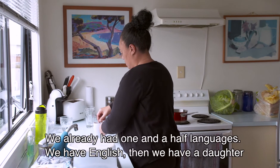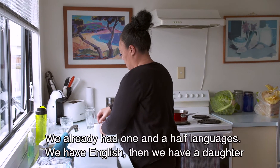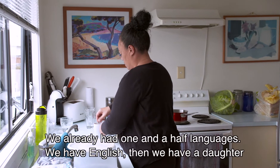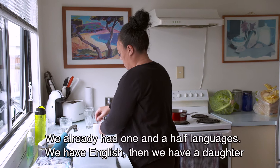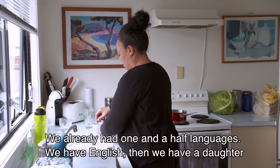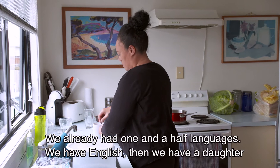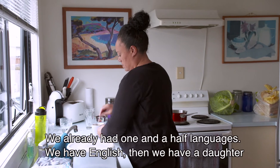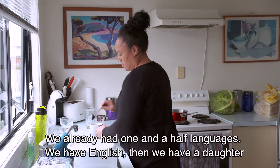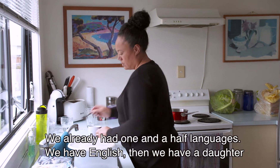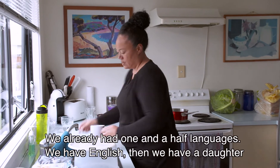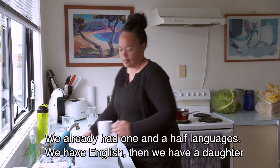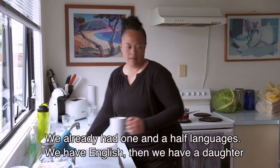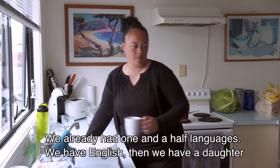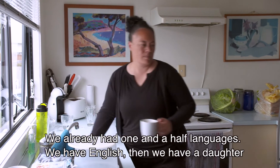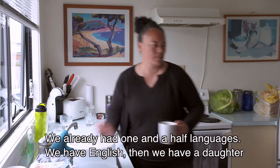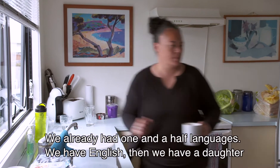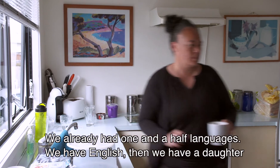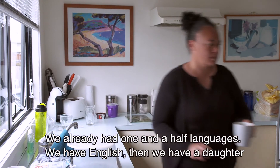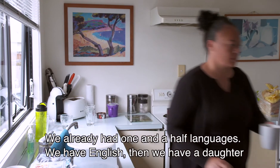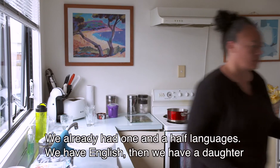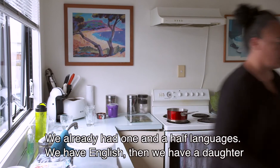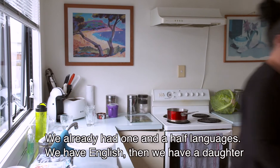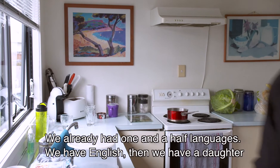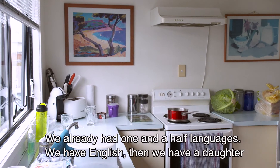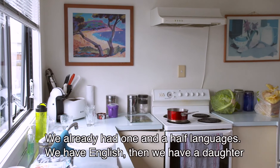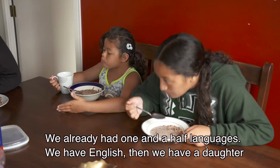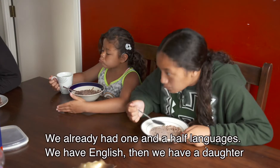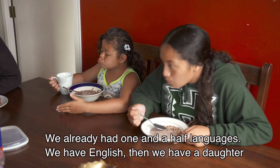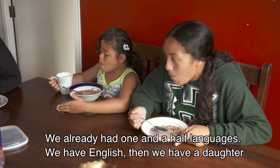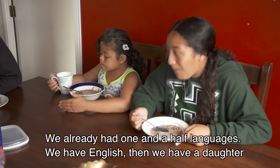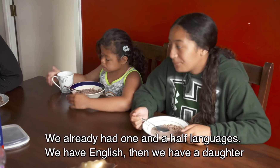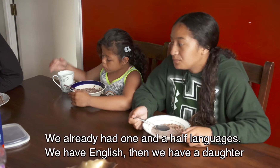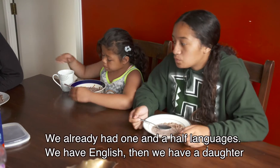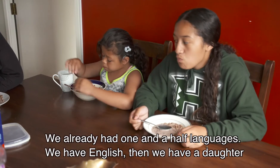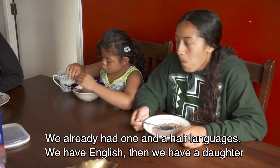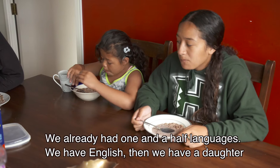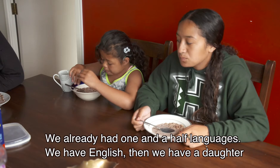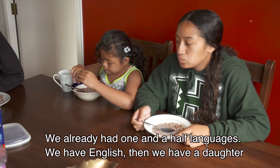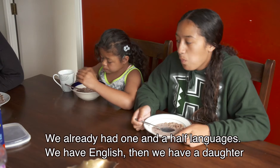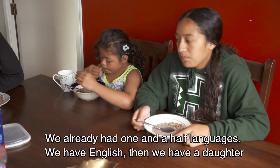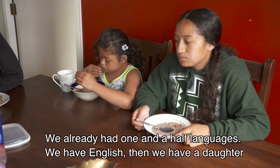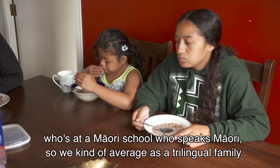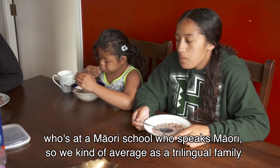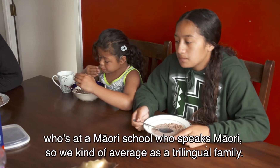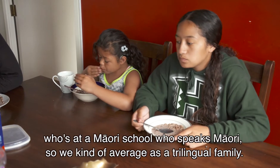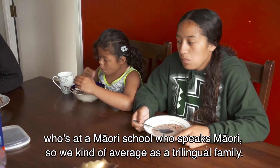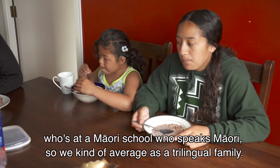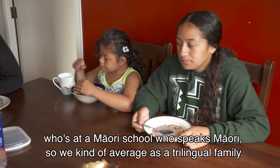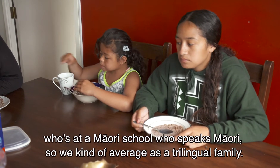We already had 1.5 languages. We have English, then we have a daughter who's at